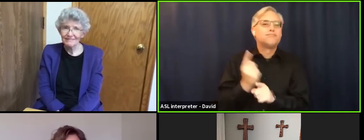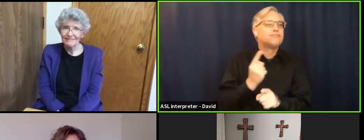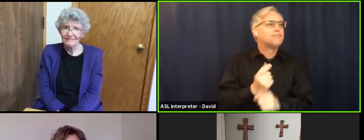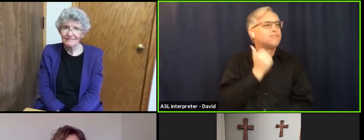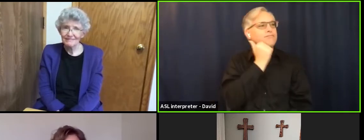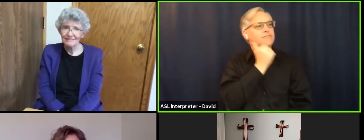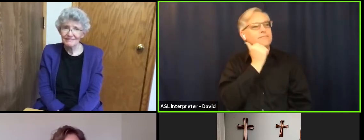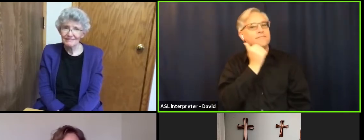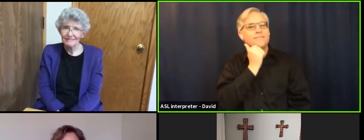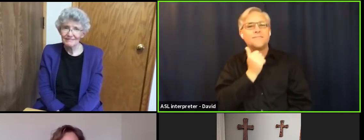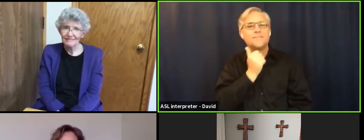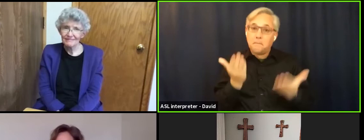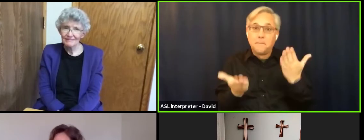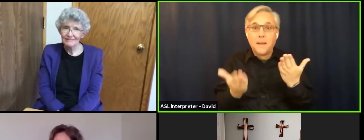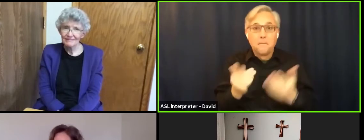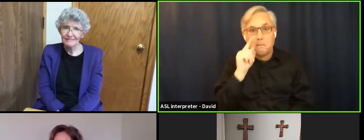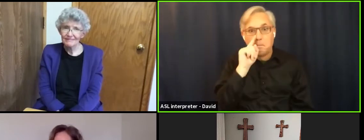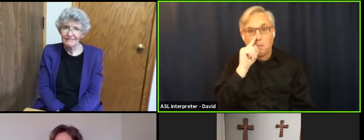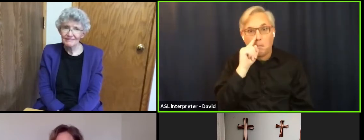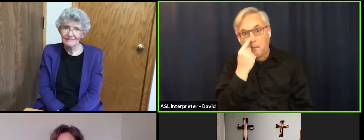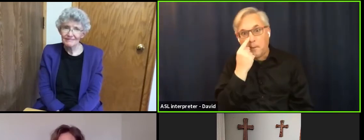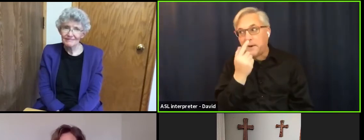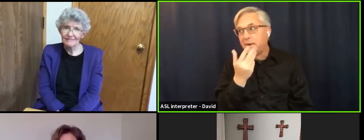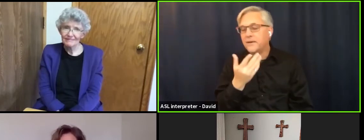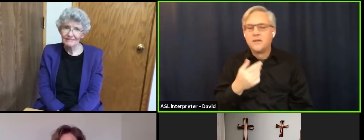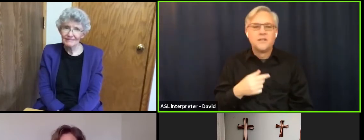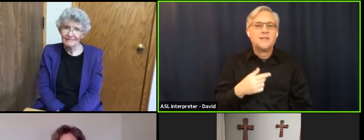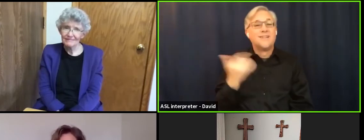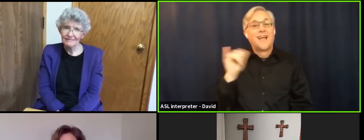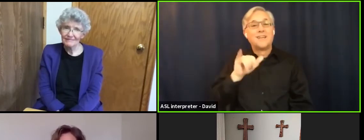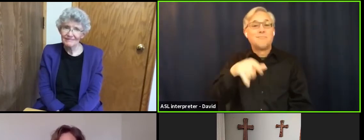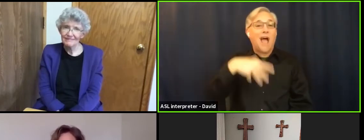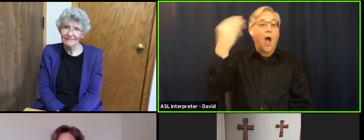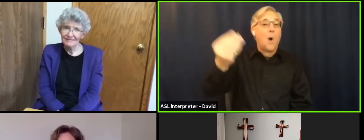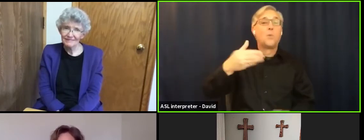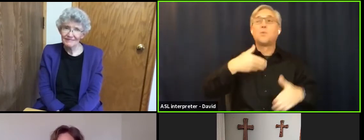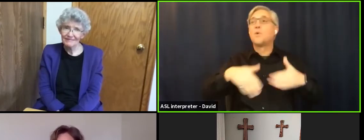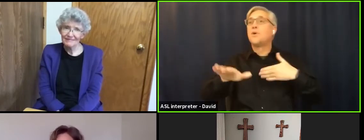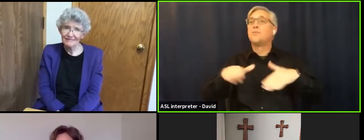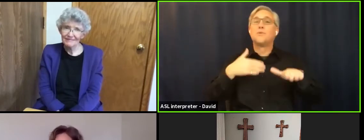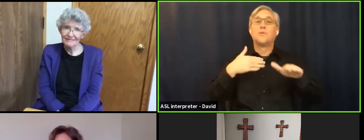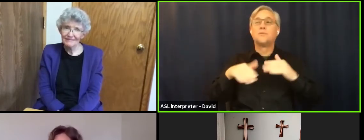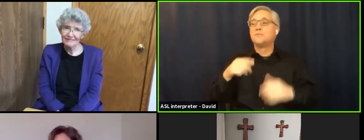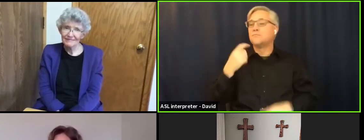things, like going for a walk,